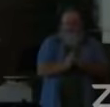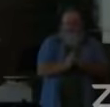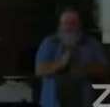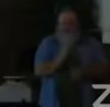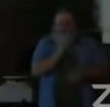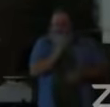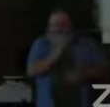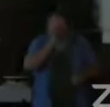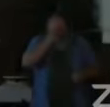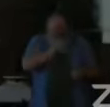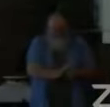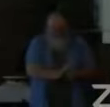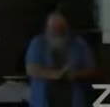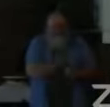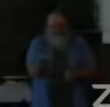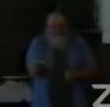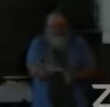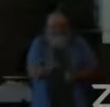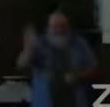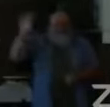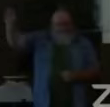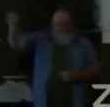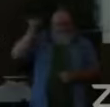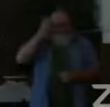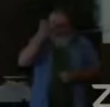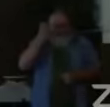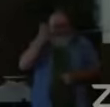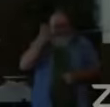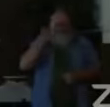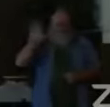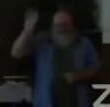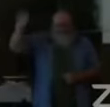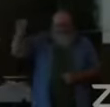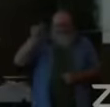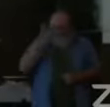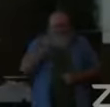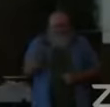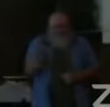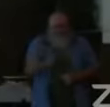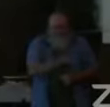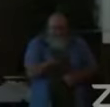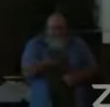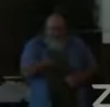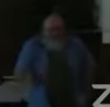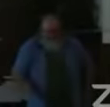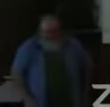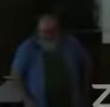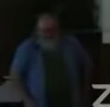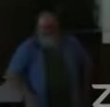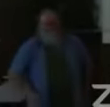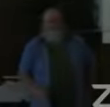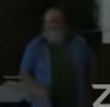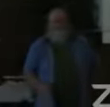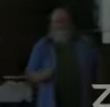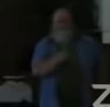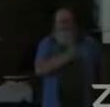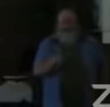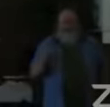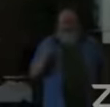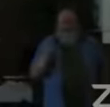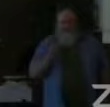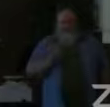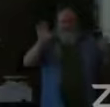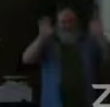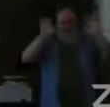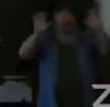this grace in which we now stand. We talked about grace a few weeks ago on Wednesday night at Bible study. And we boast in